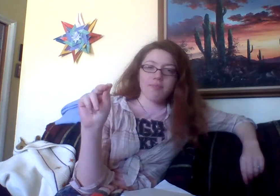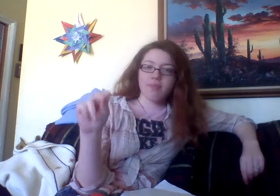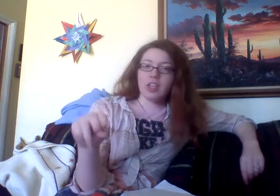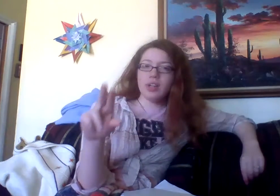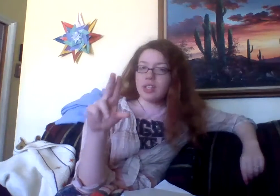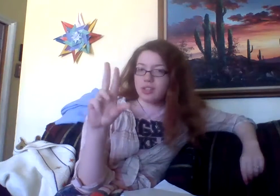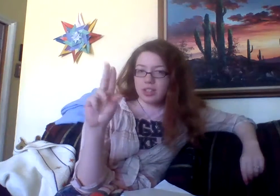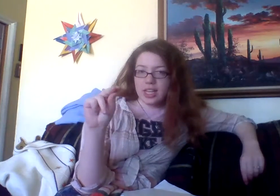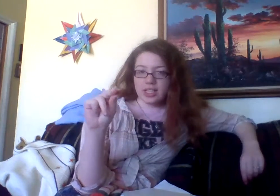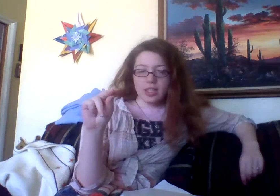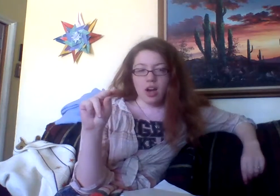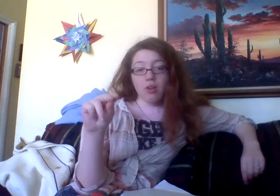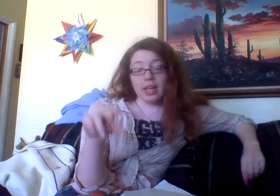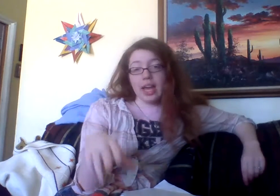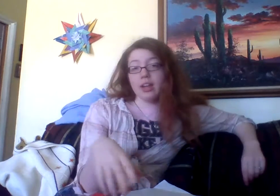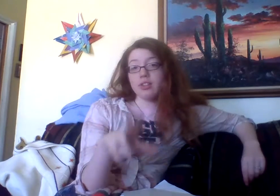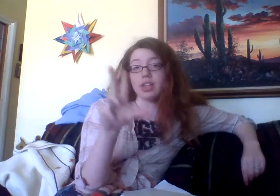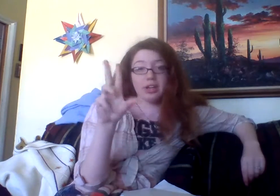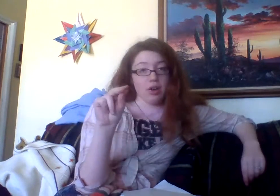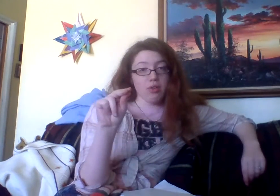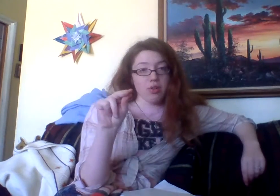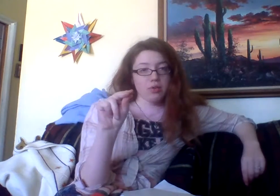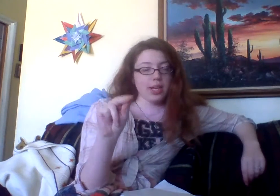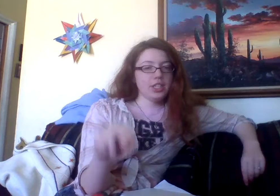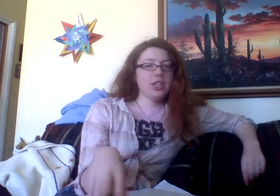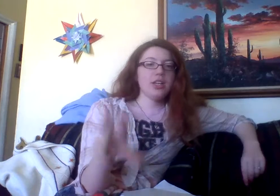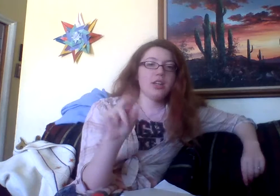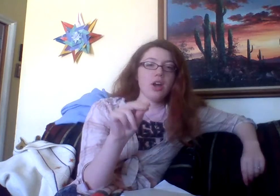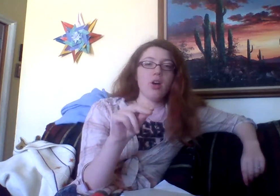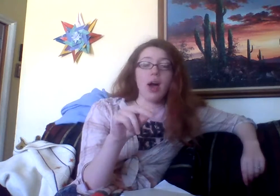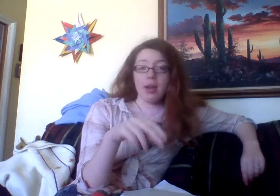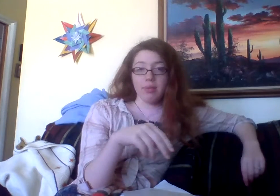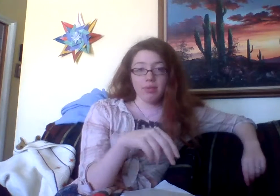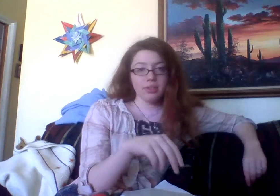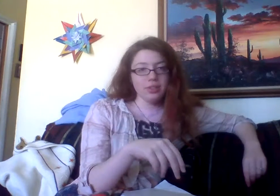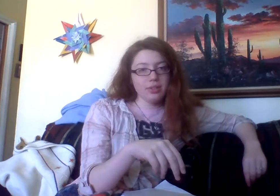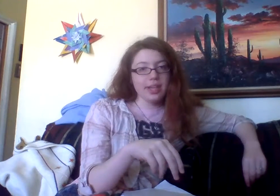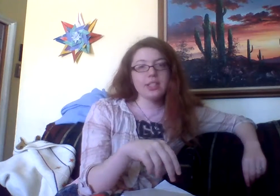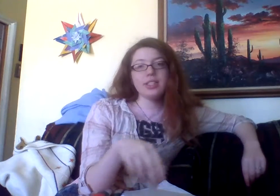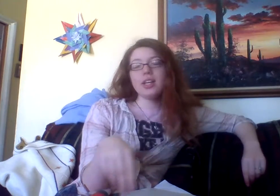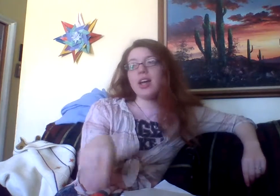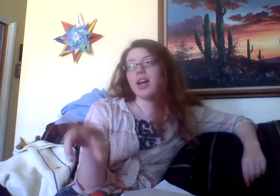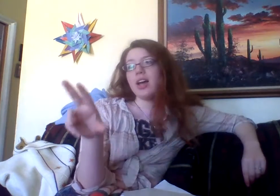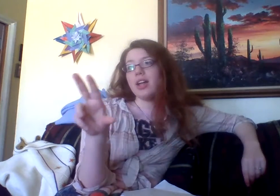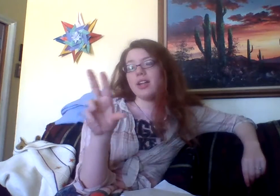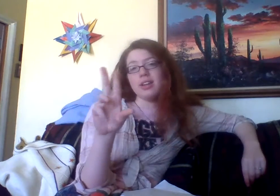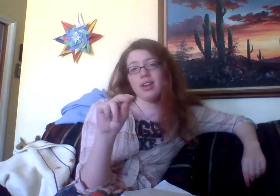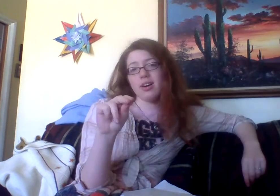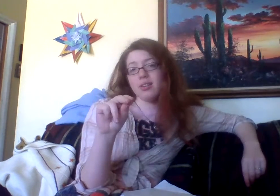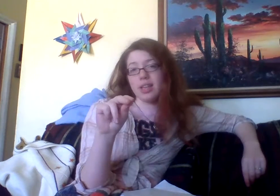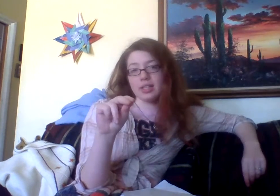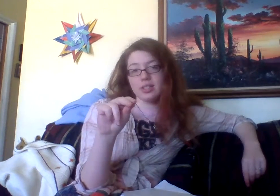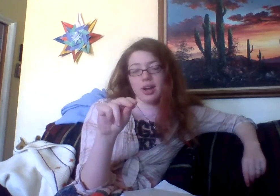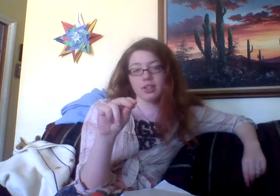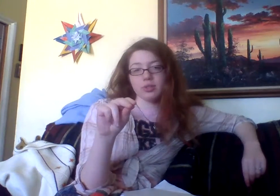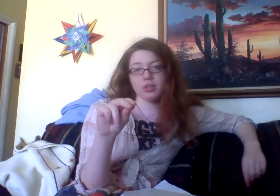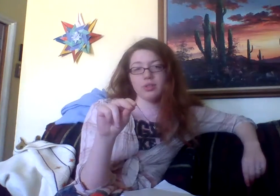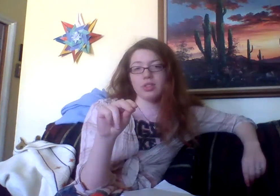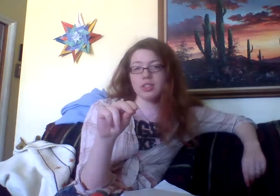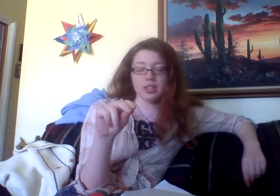you would use this no like how you'd say no to a question. No, I won't do this. No, that's not true. Just the